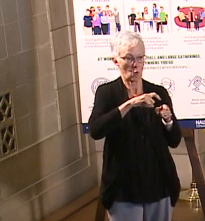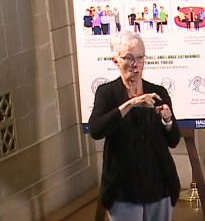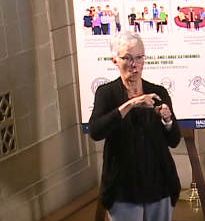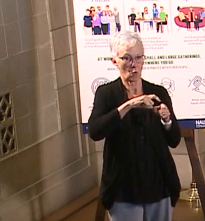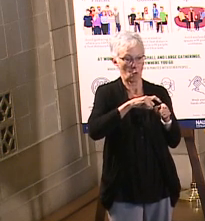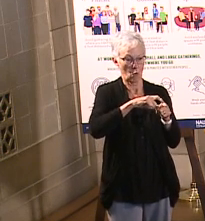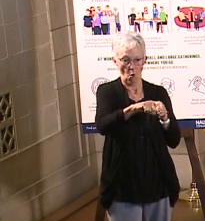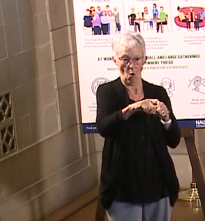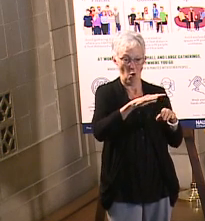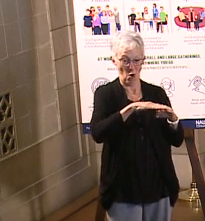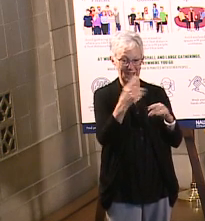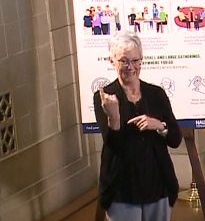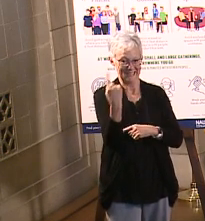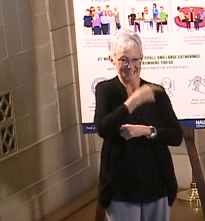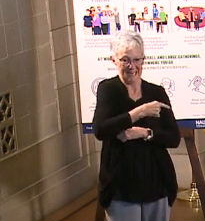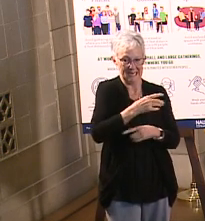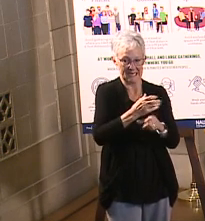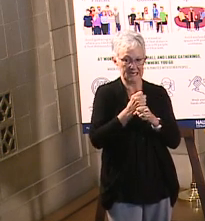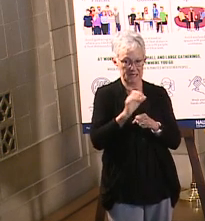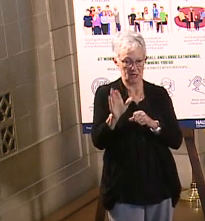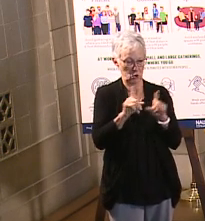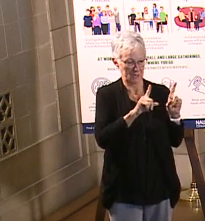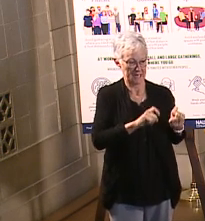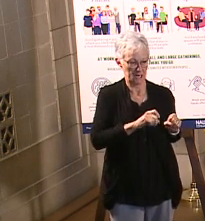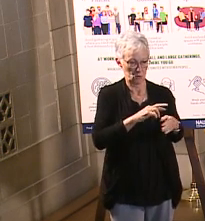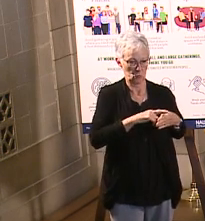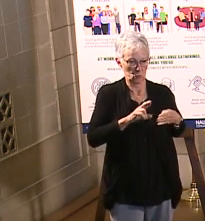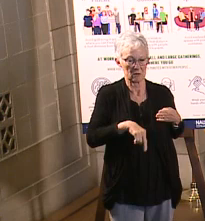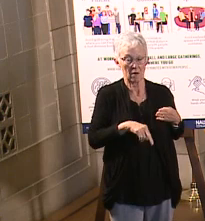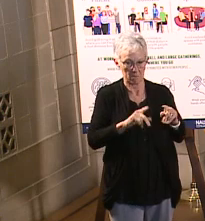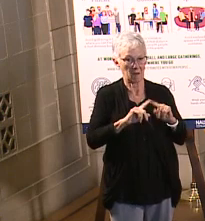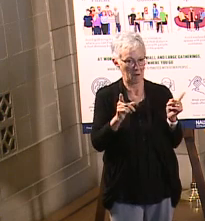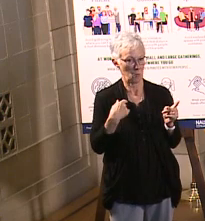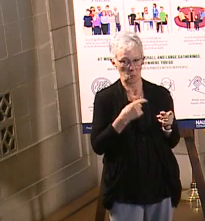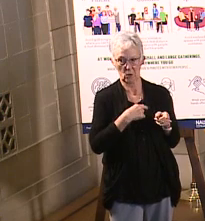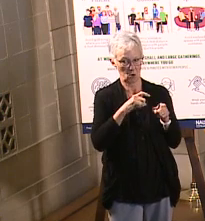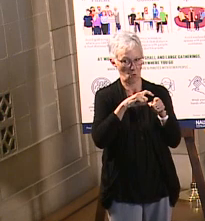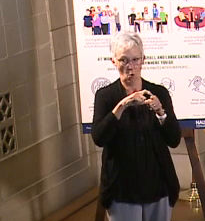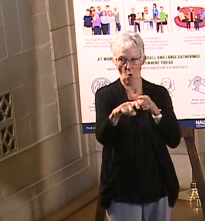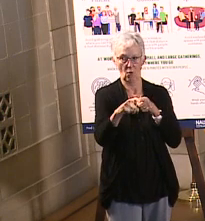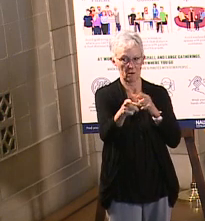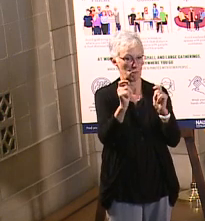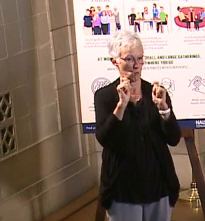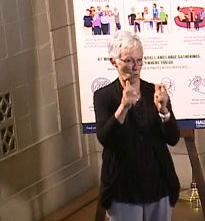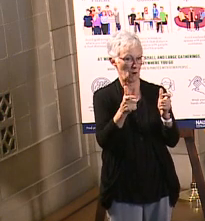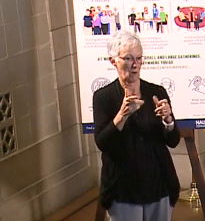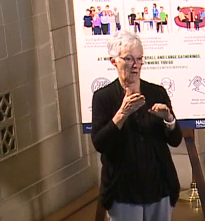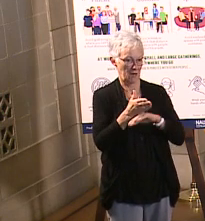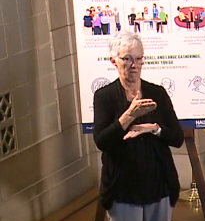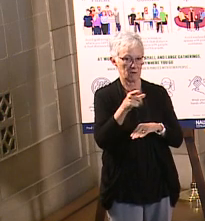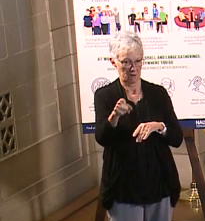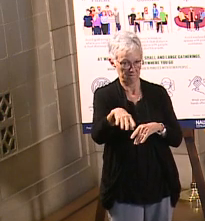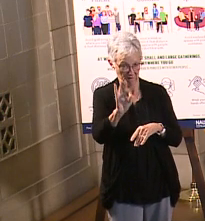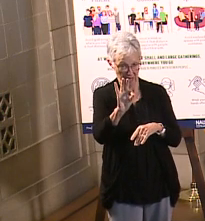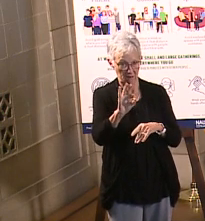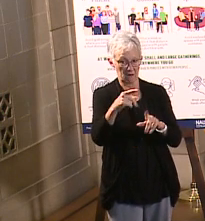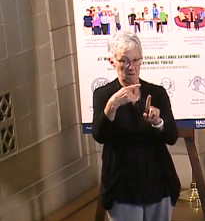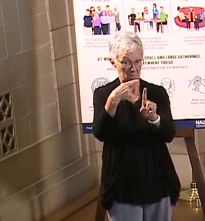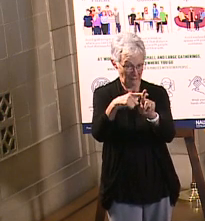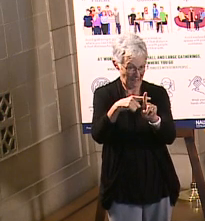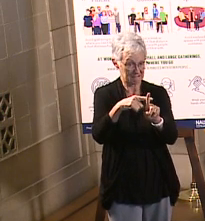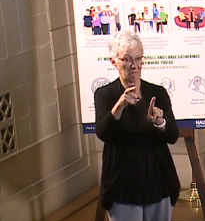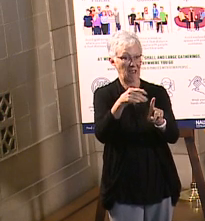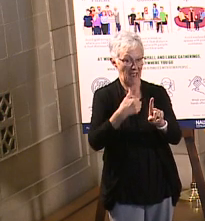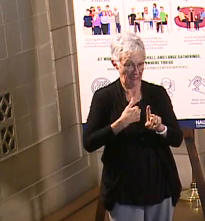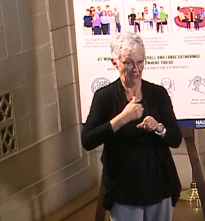result comes in are the ones that come in later in the day. We are getting to those folks, though, the majority of those calls on the day they come in, and